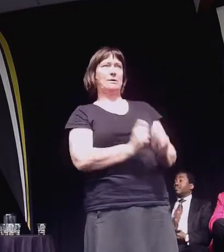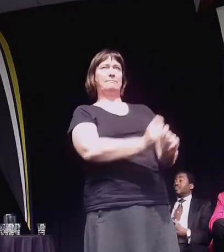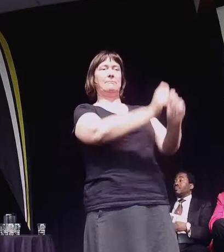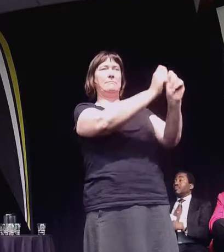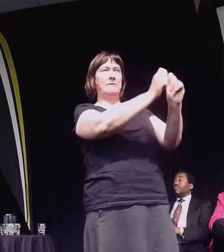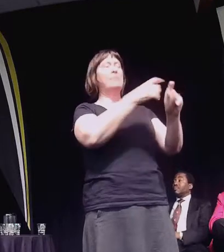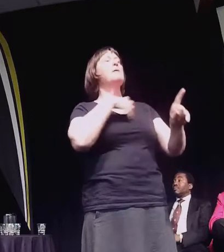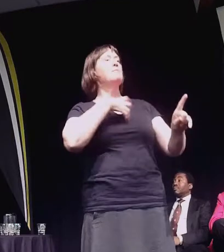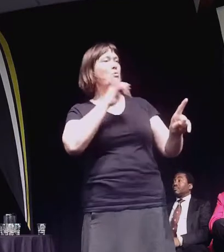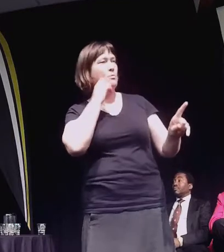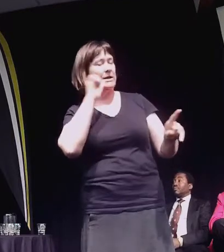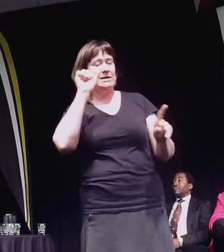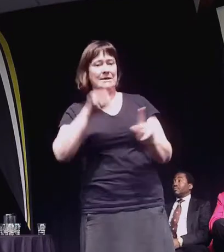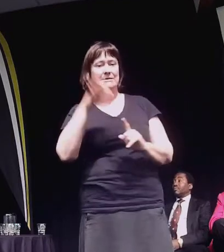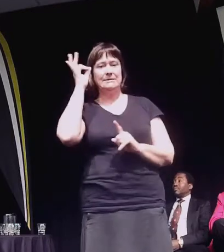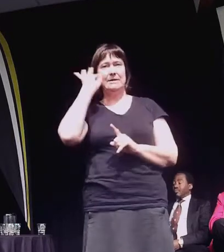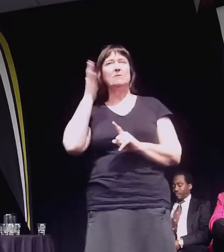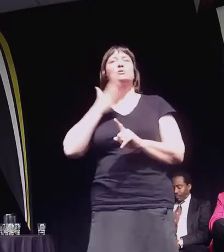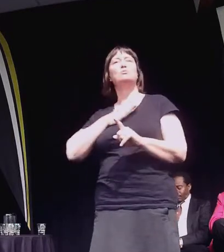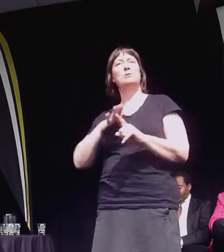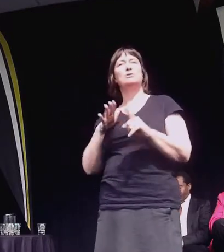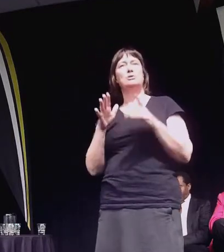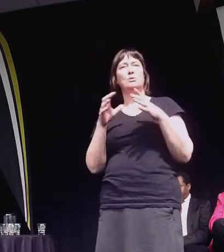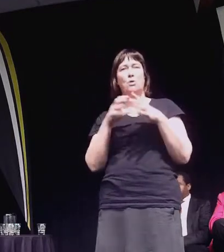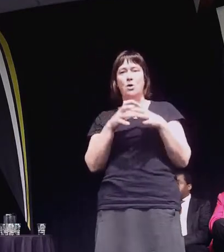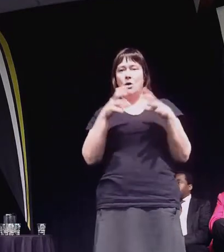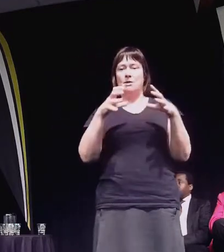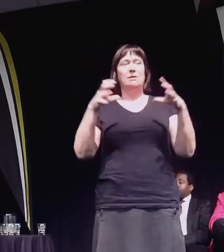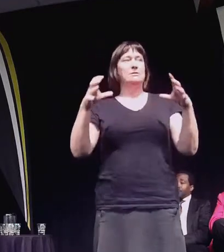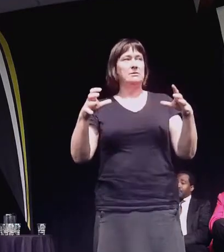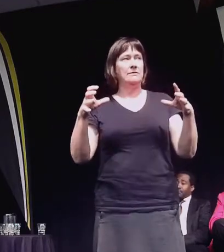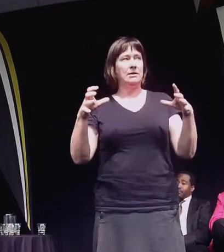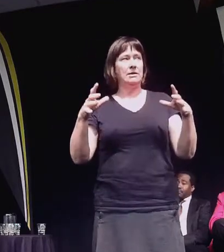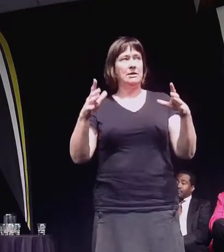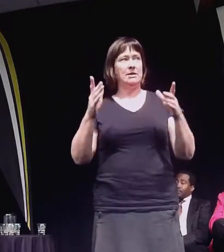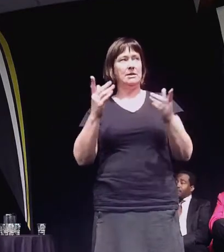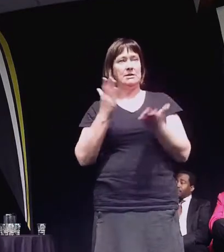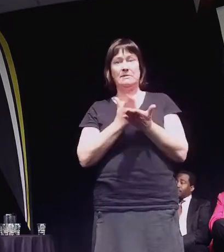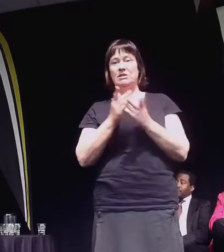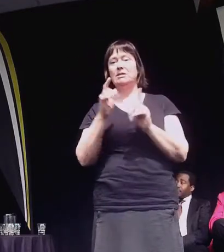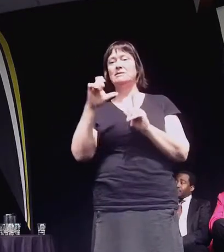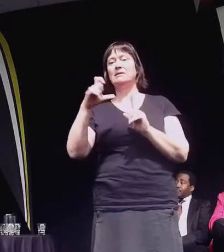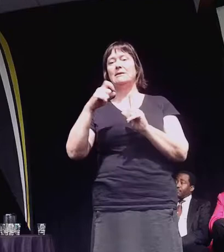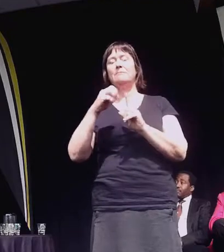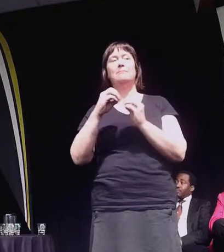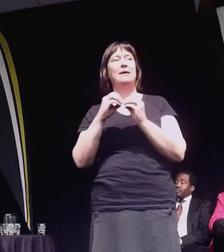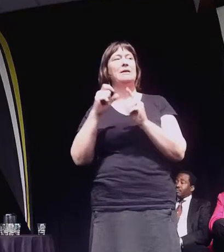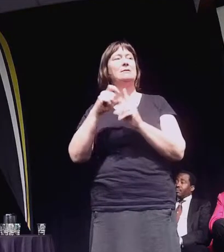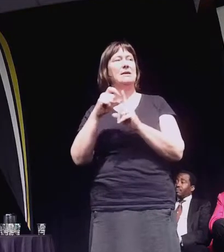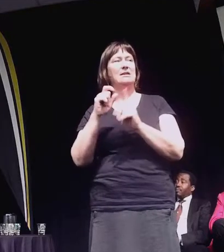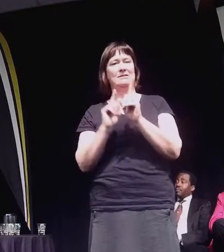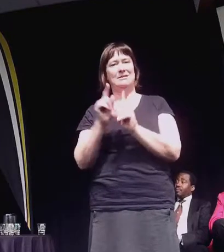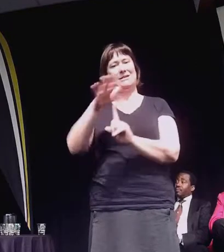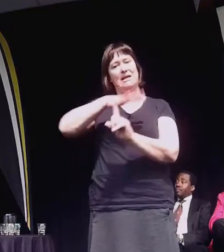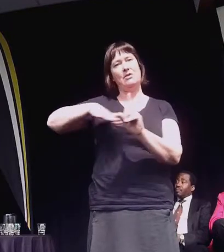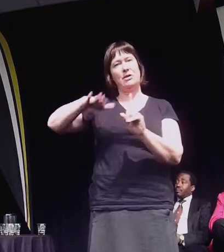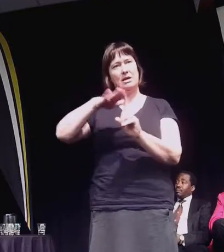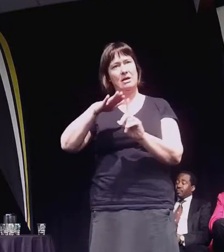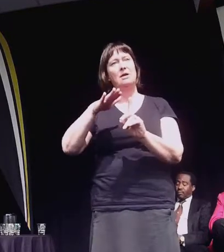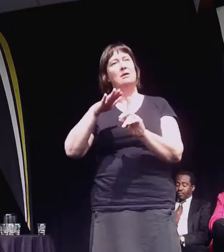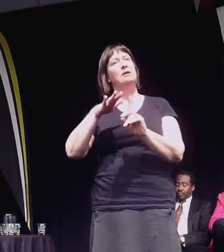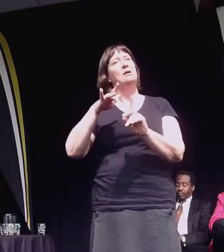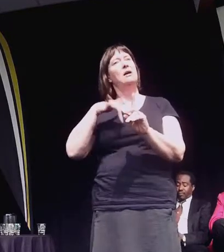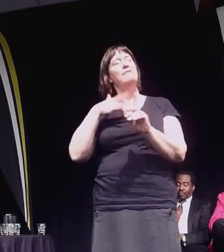Yes, council does want to intensify, certainly in our CBD, and I think Palmerston North is ready for some